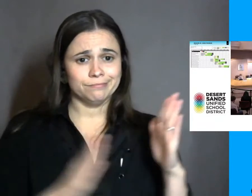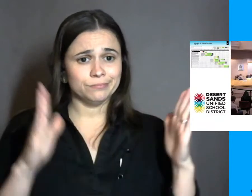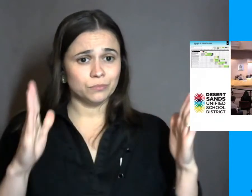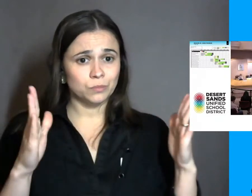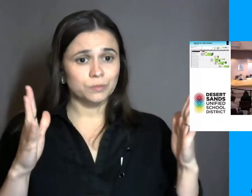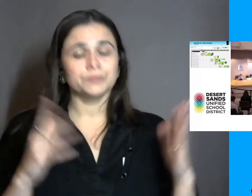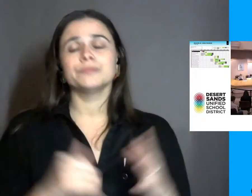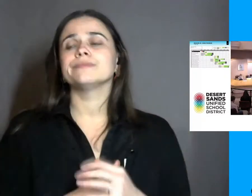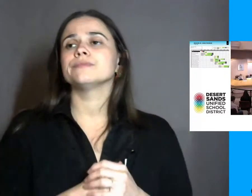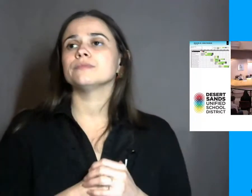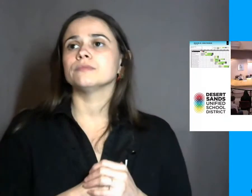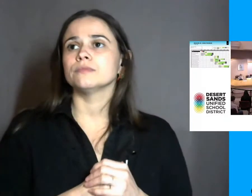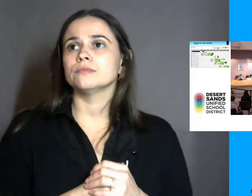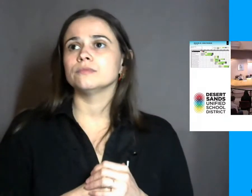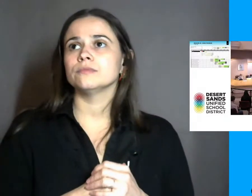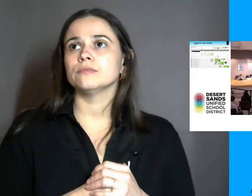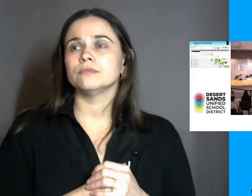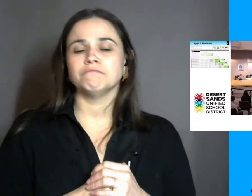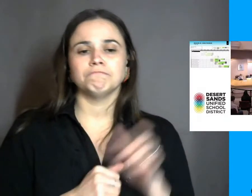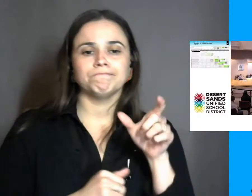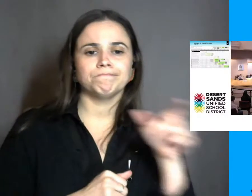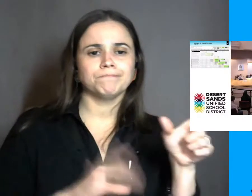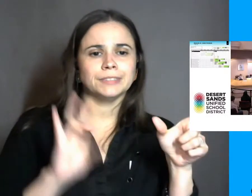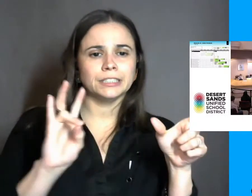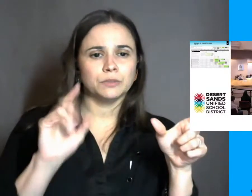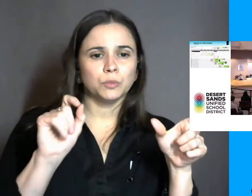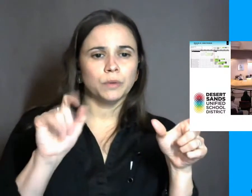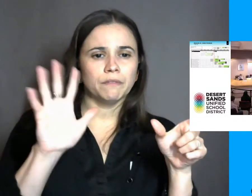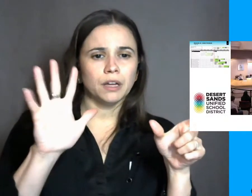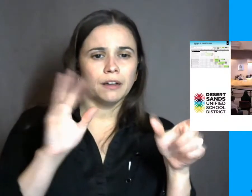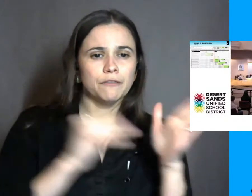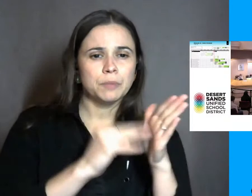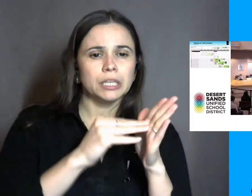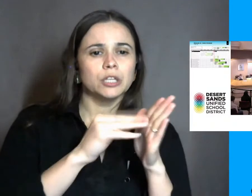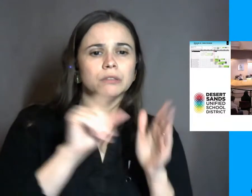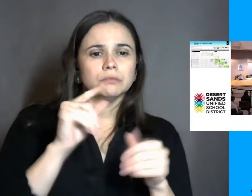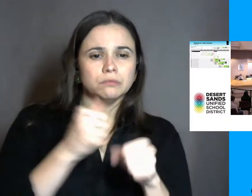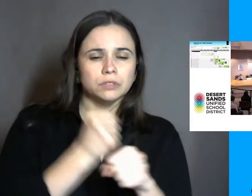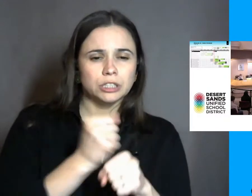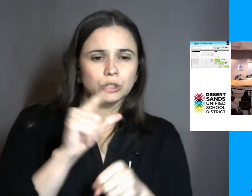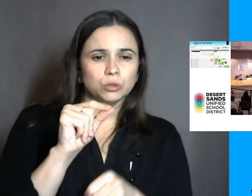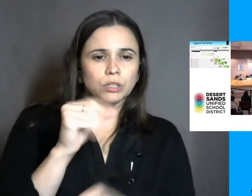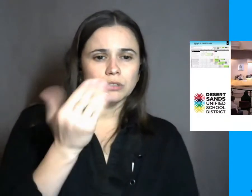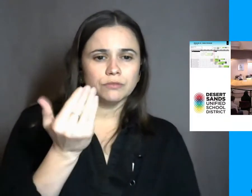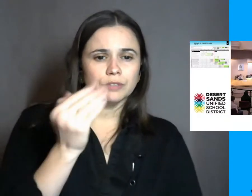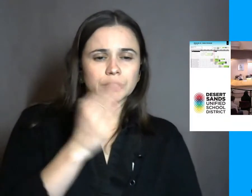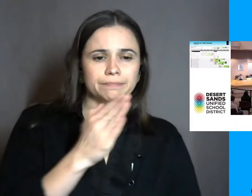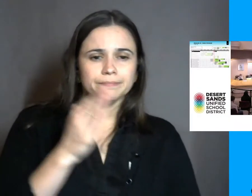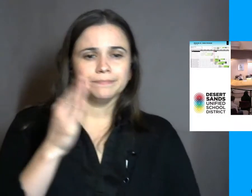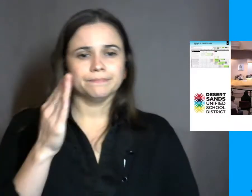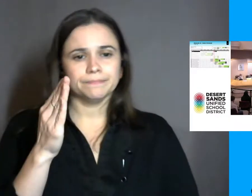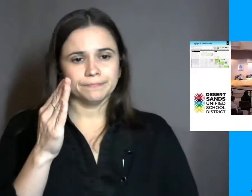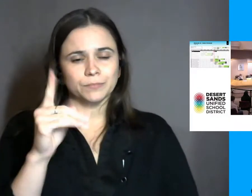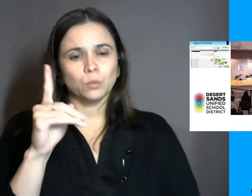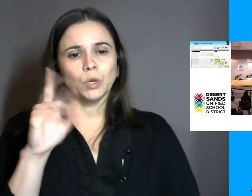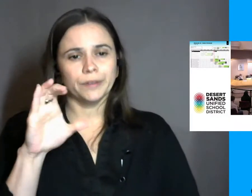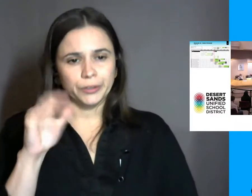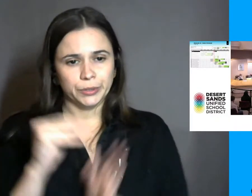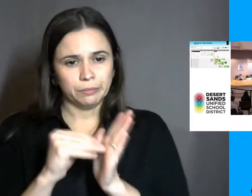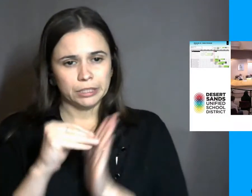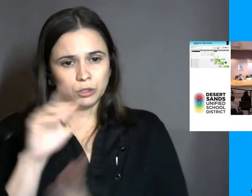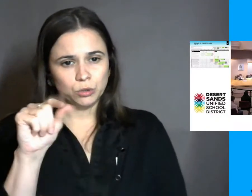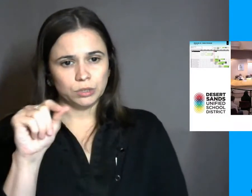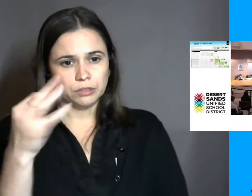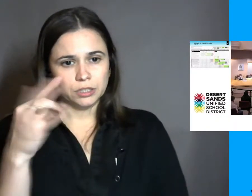$75 million there in 2015. Then we sold the next $100 million in 2019, which covered